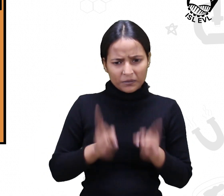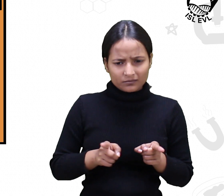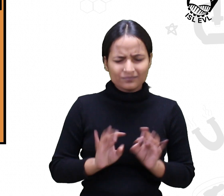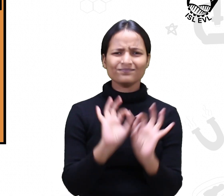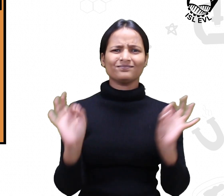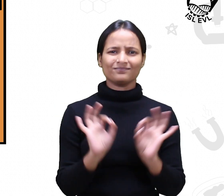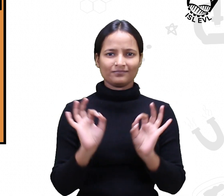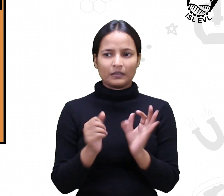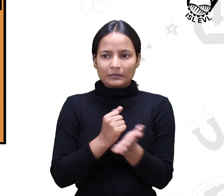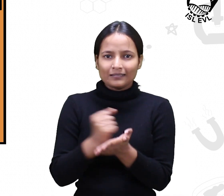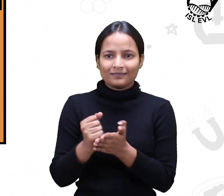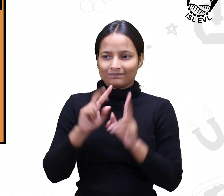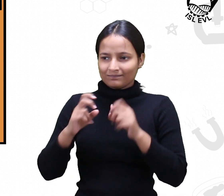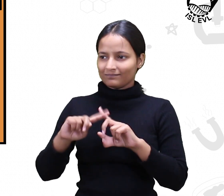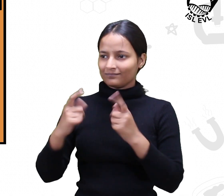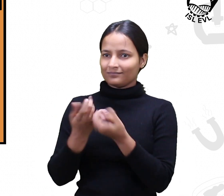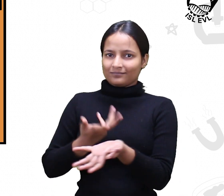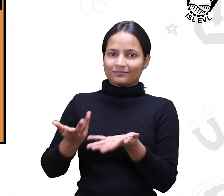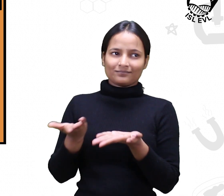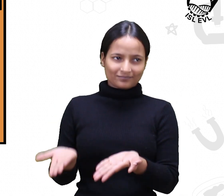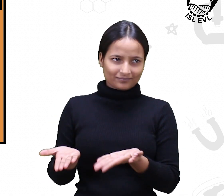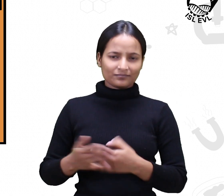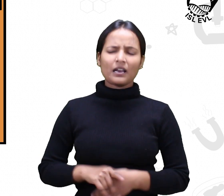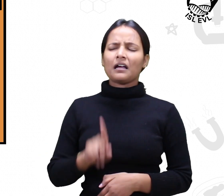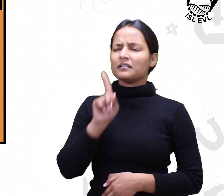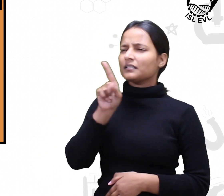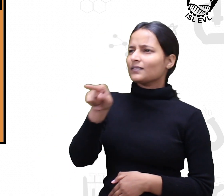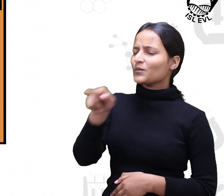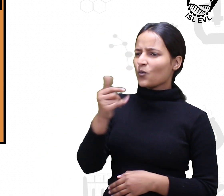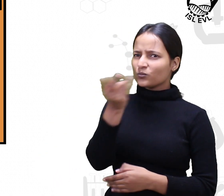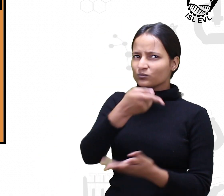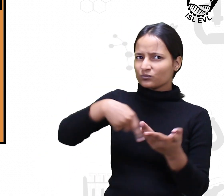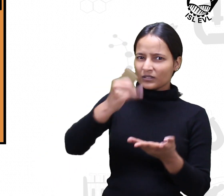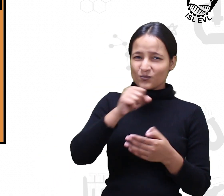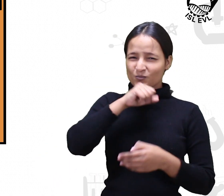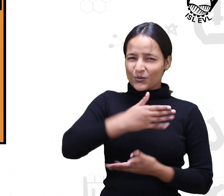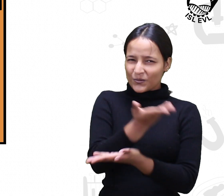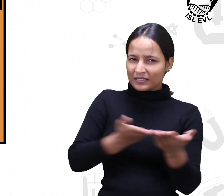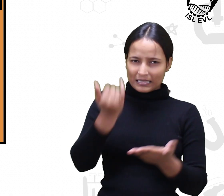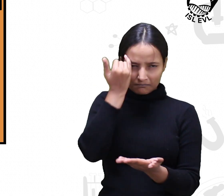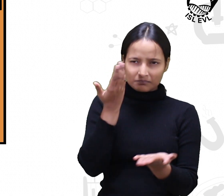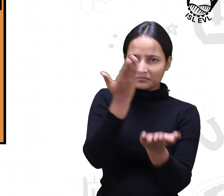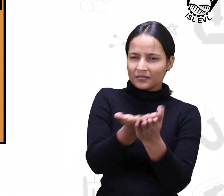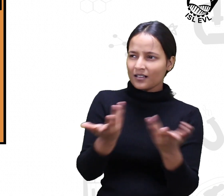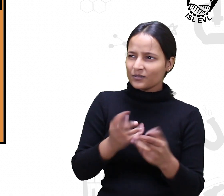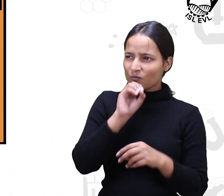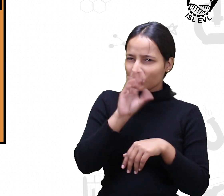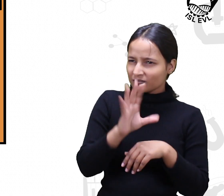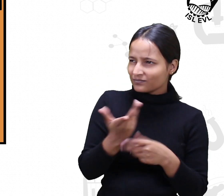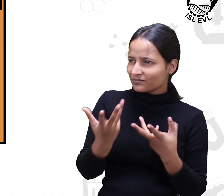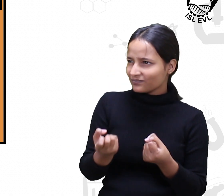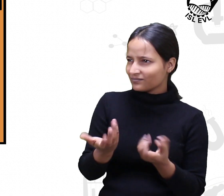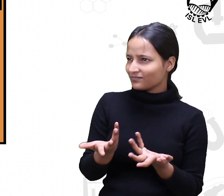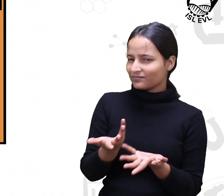everything. Now that you have transitioned from being a clinician to a researcher, what would be your advice to someone, let's